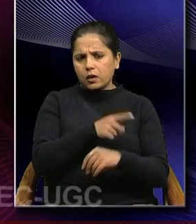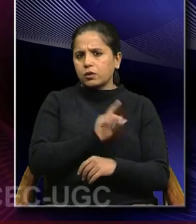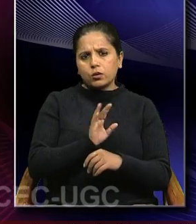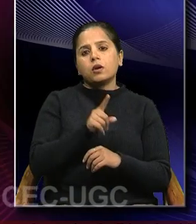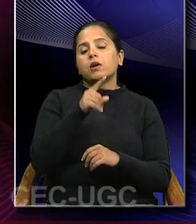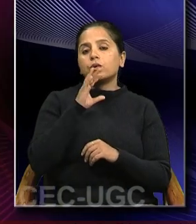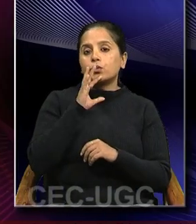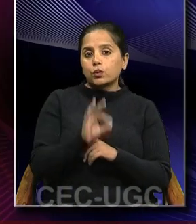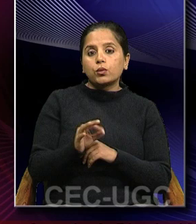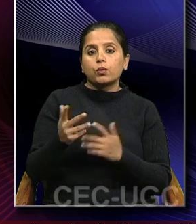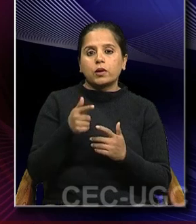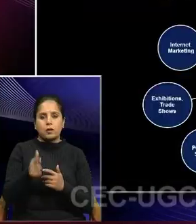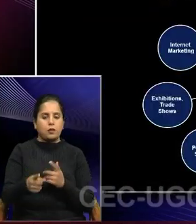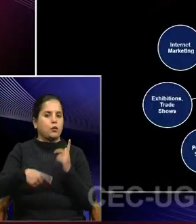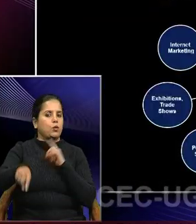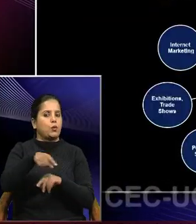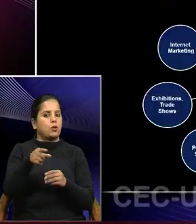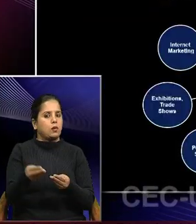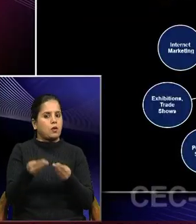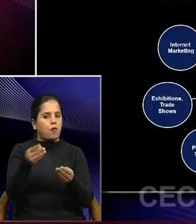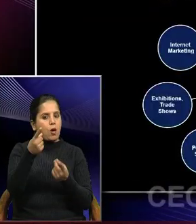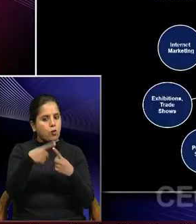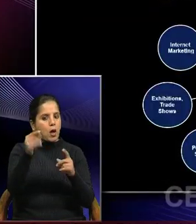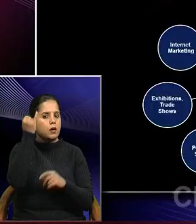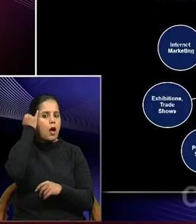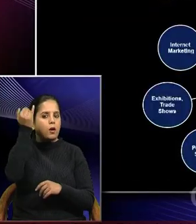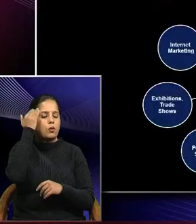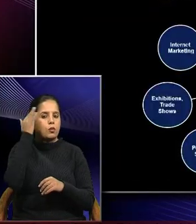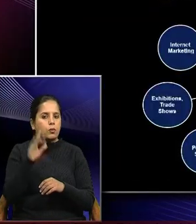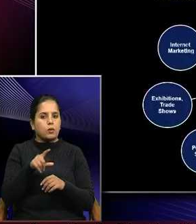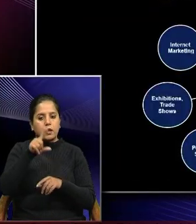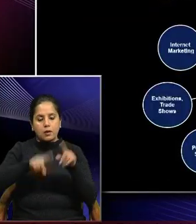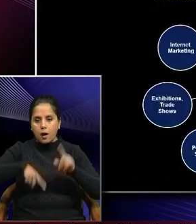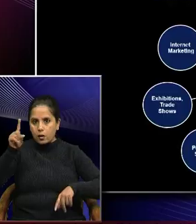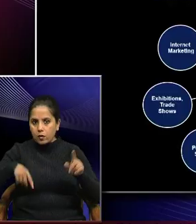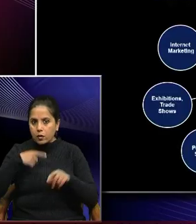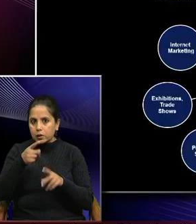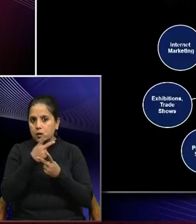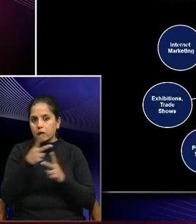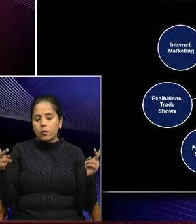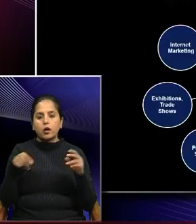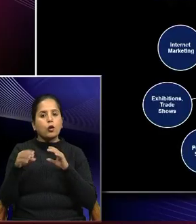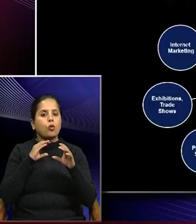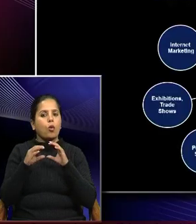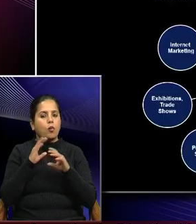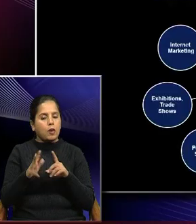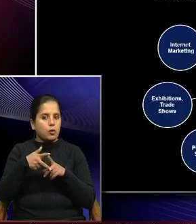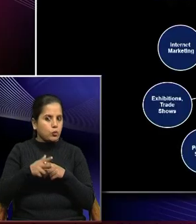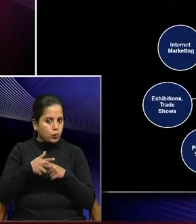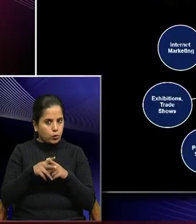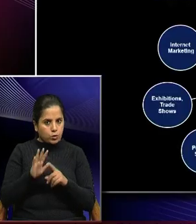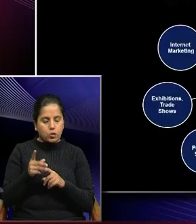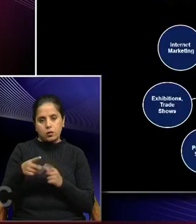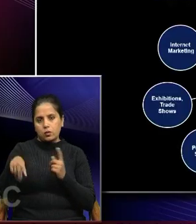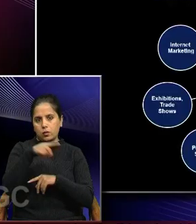is actually giving you a fair idea about the diversity of different communication tools which we